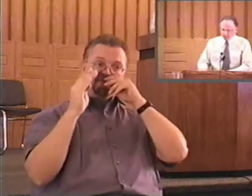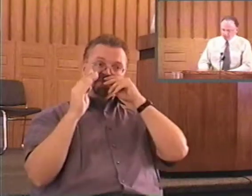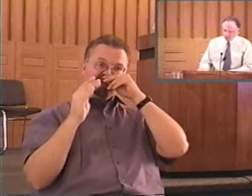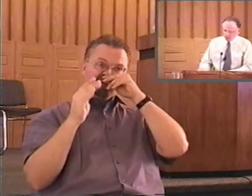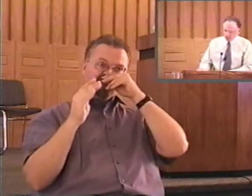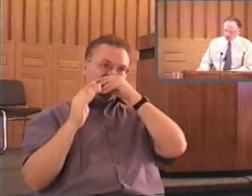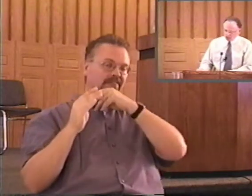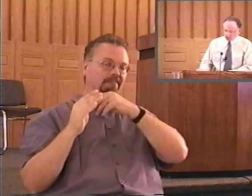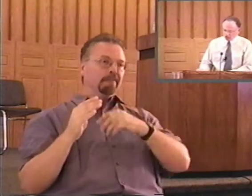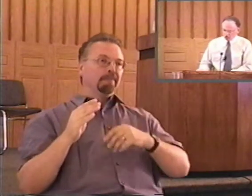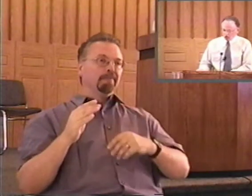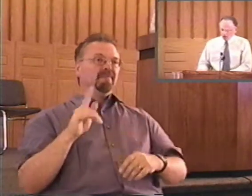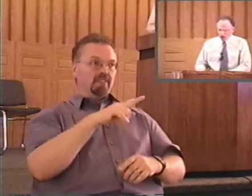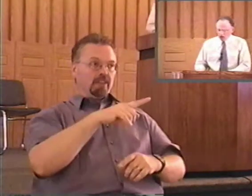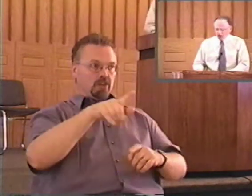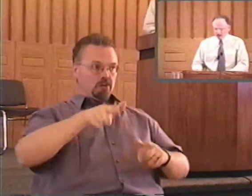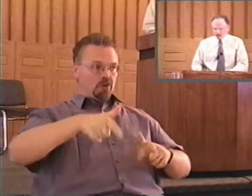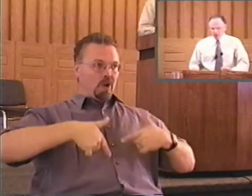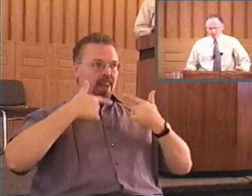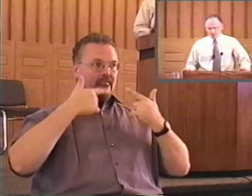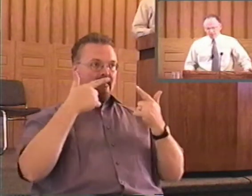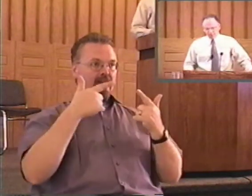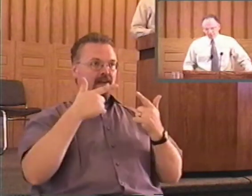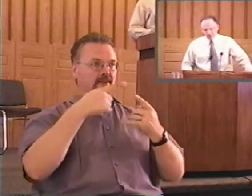Do you live amongst